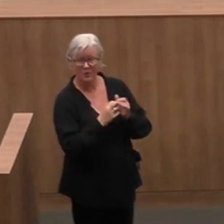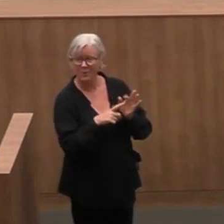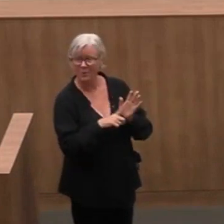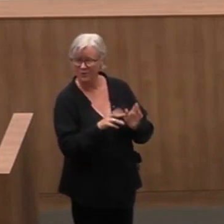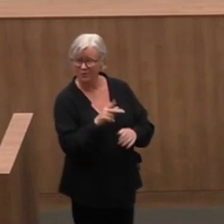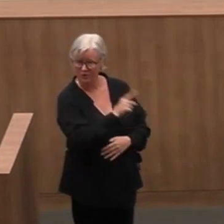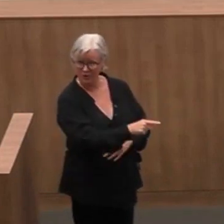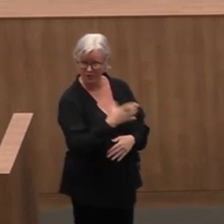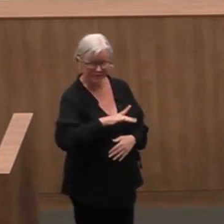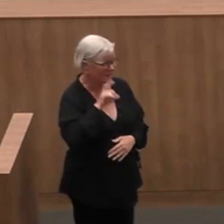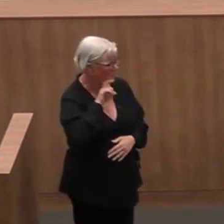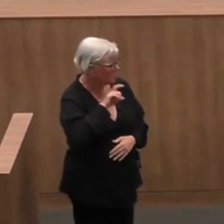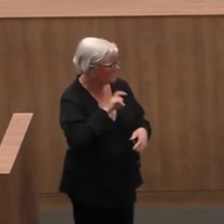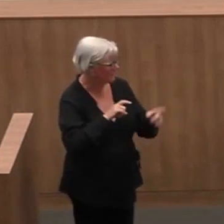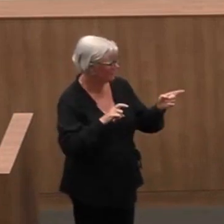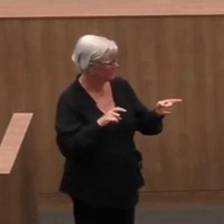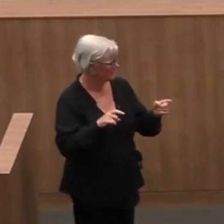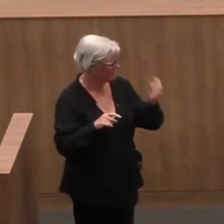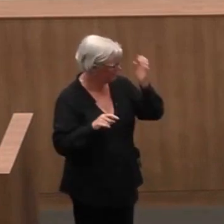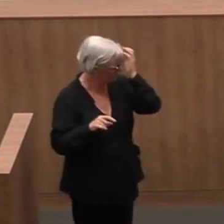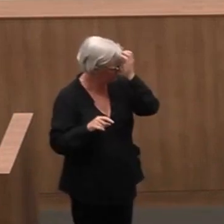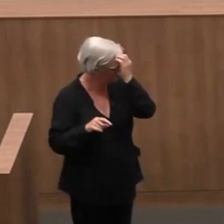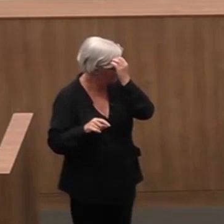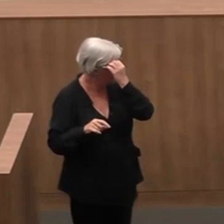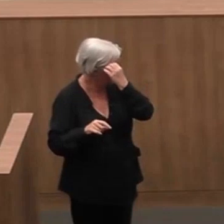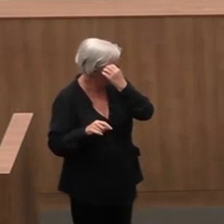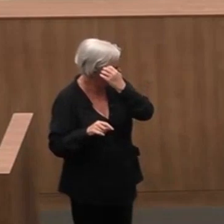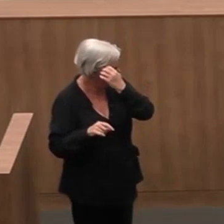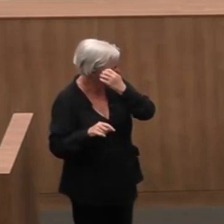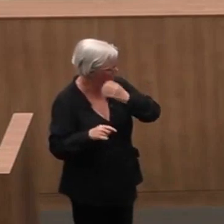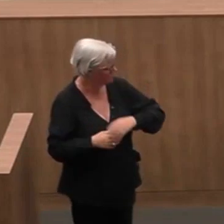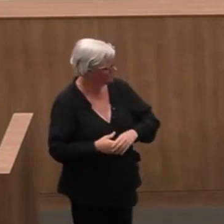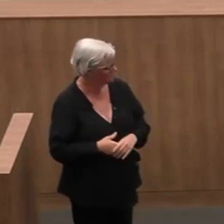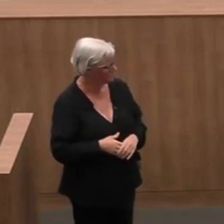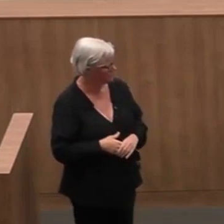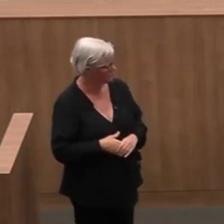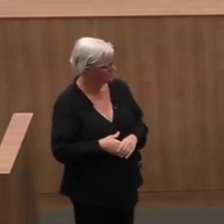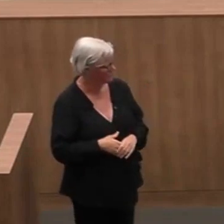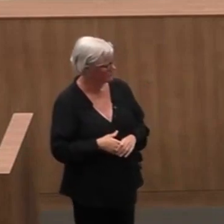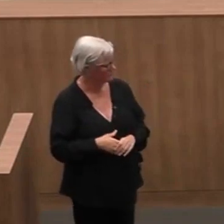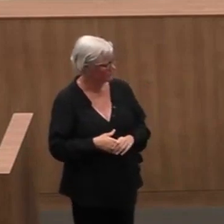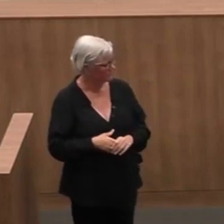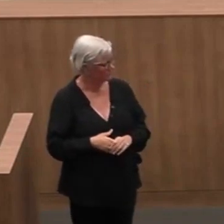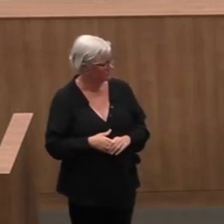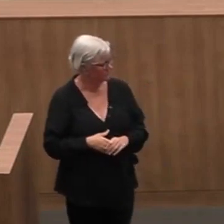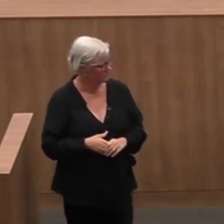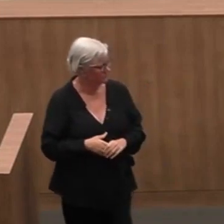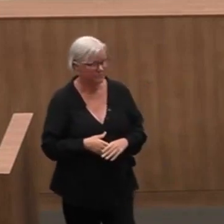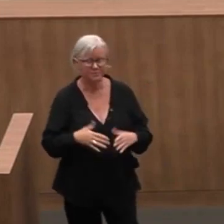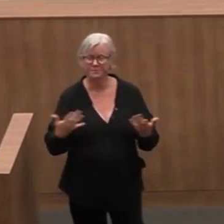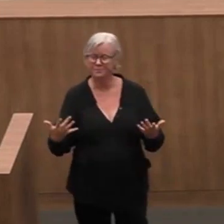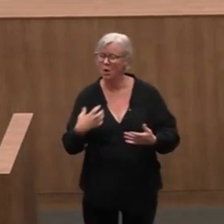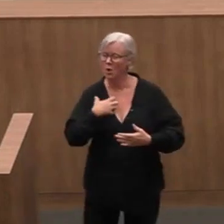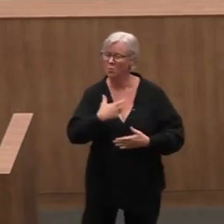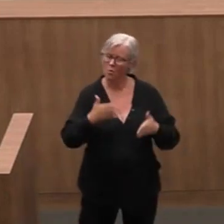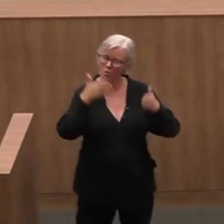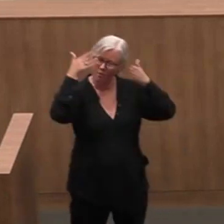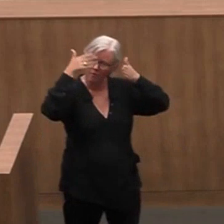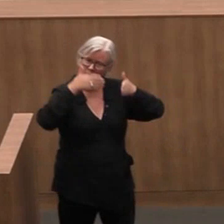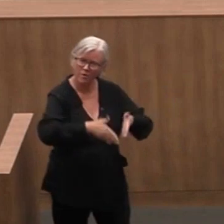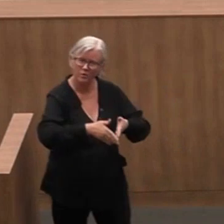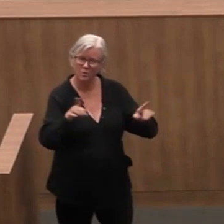you need some water? Someone? Okay. So, this one is more focusing on mental health, because that's a